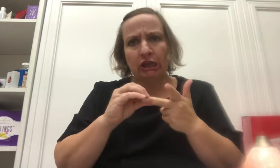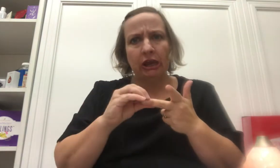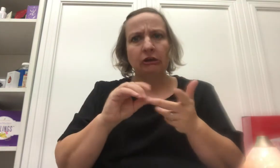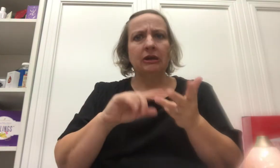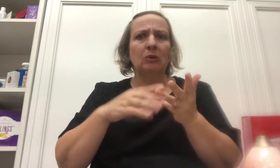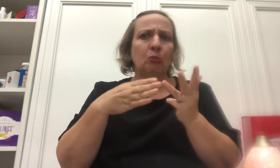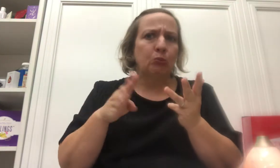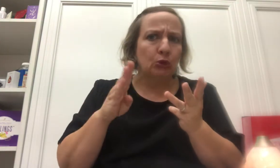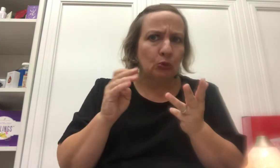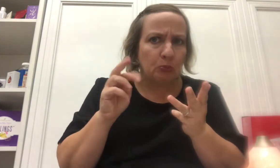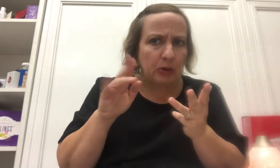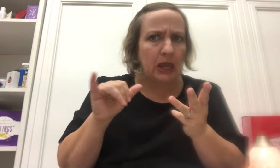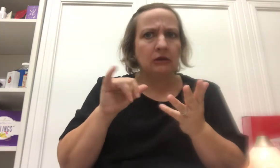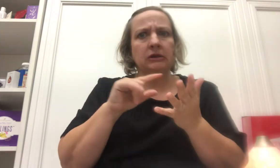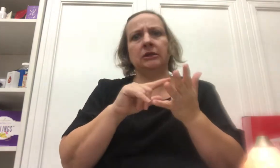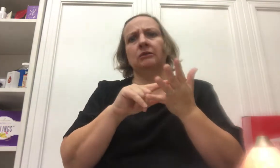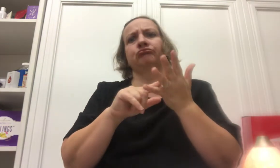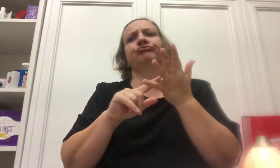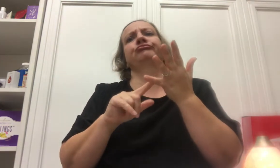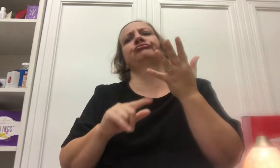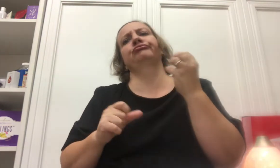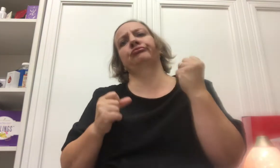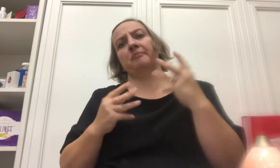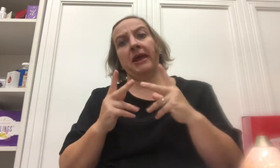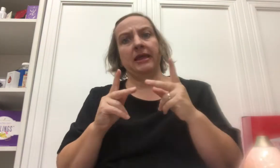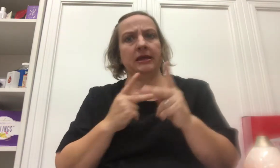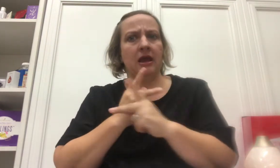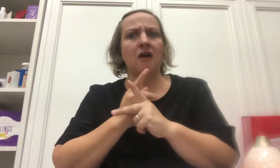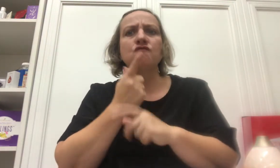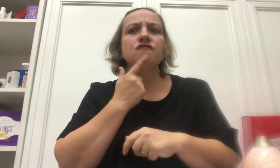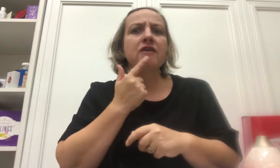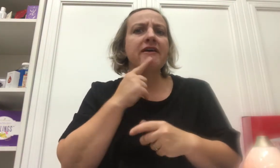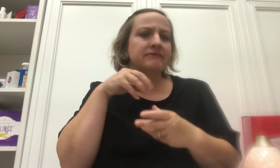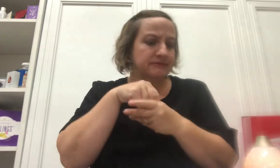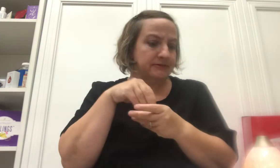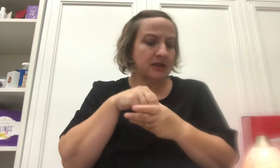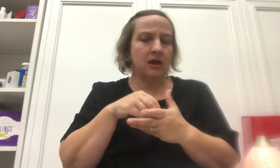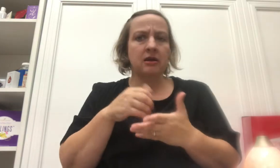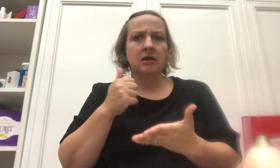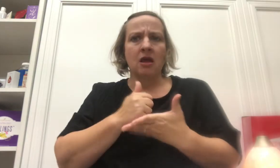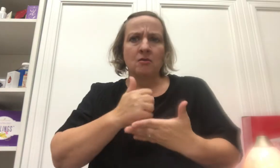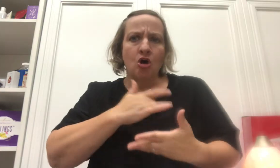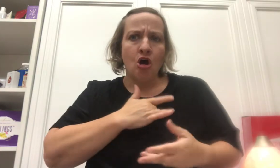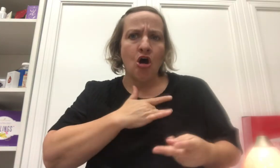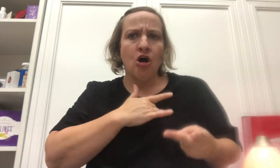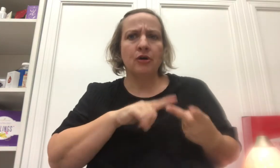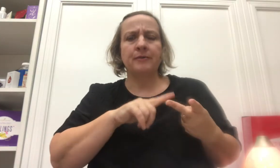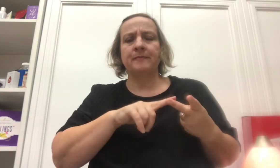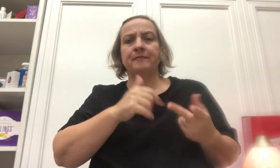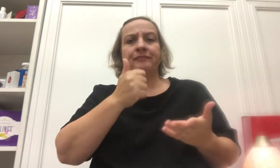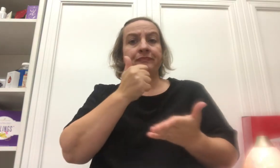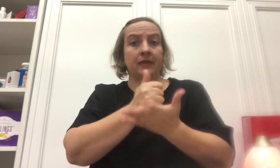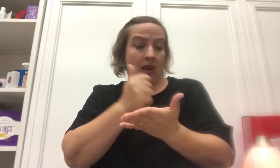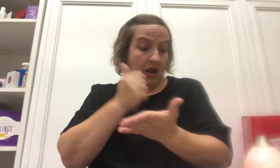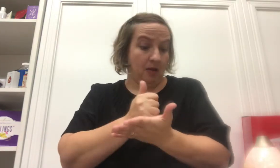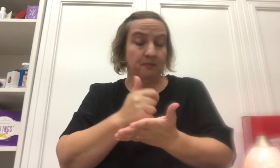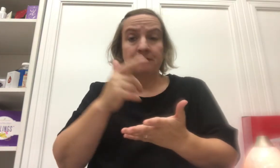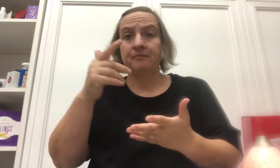here. Pomegranate, blueberry, just cherry, a ton of other things in here. They help our